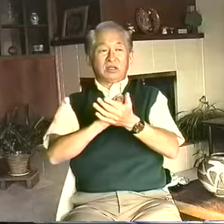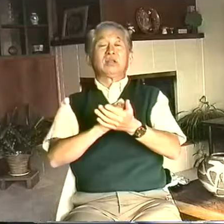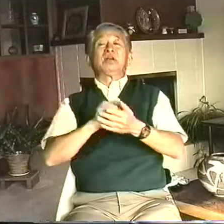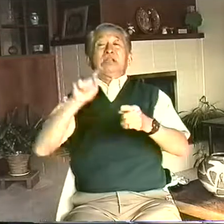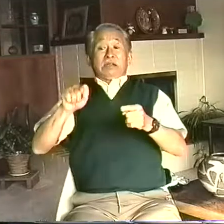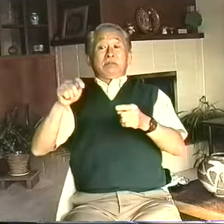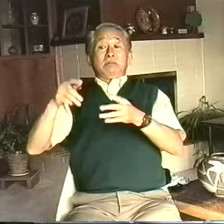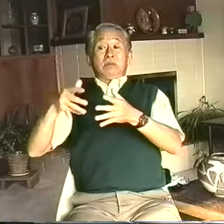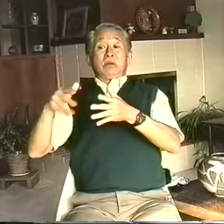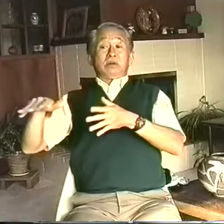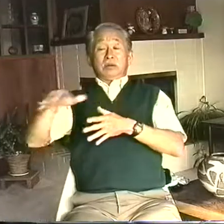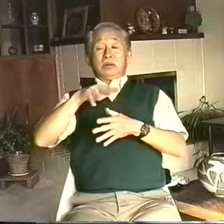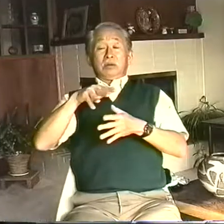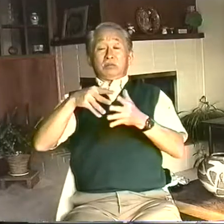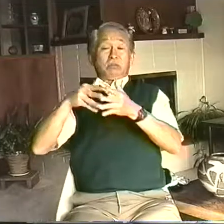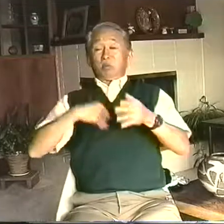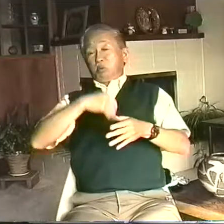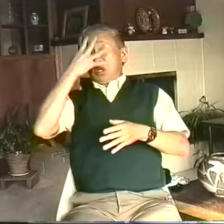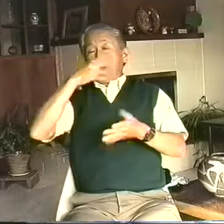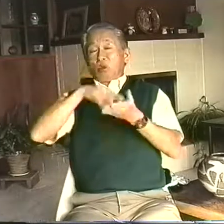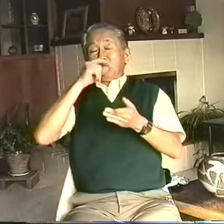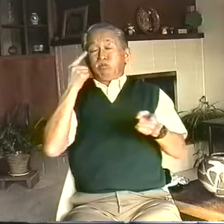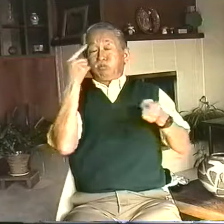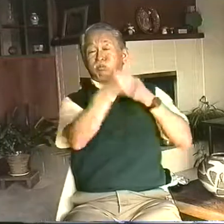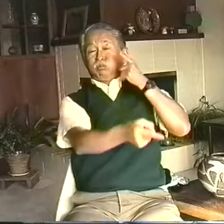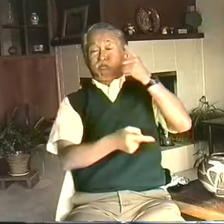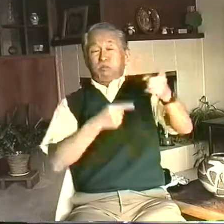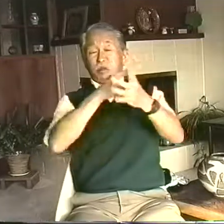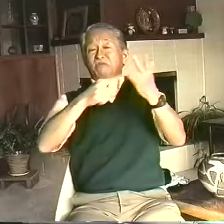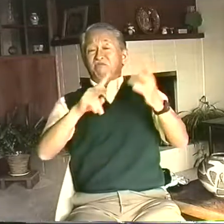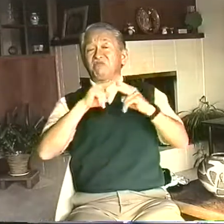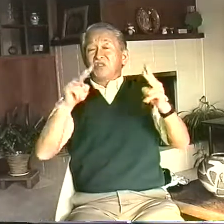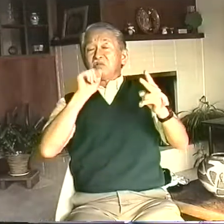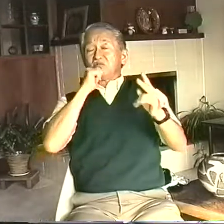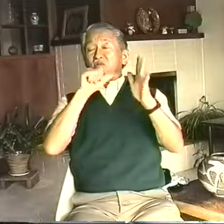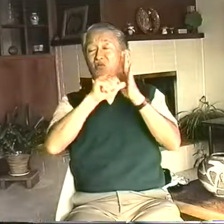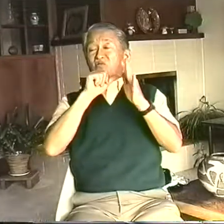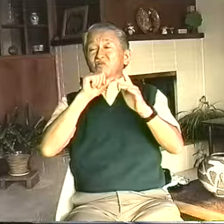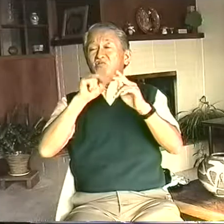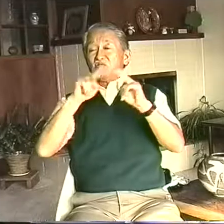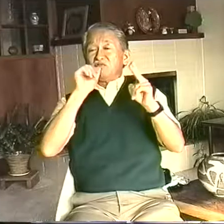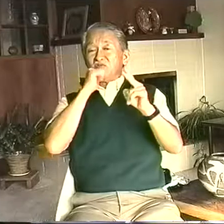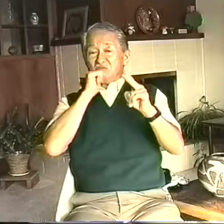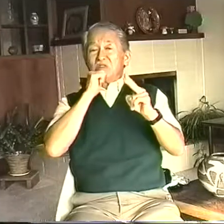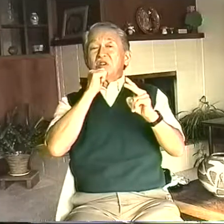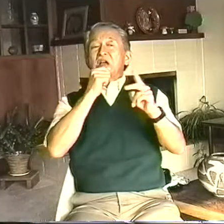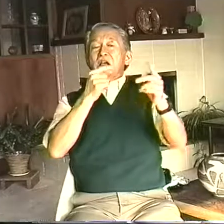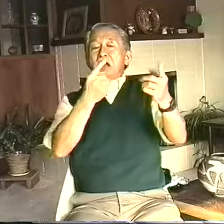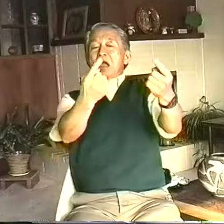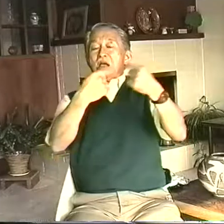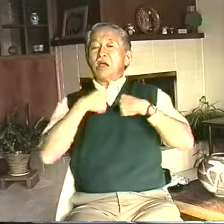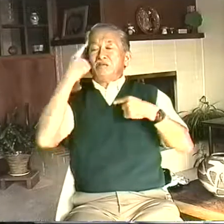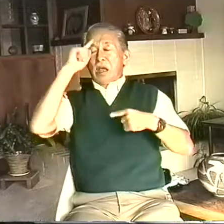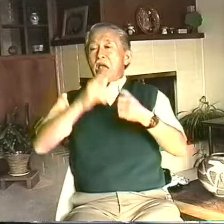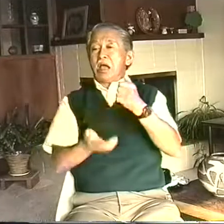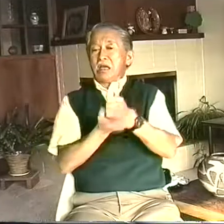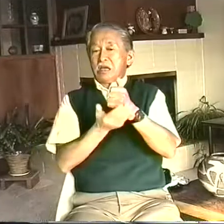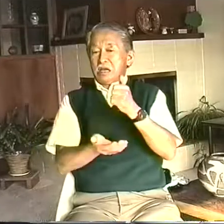had taken custody of the Americans in Iran. And those 5 Iranian